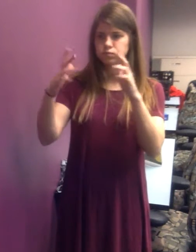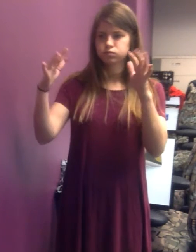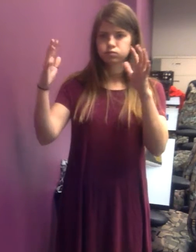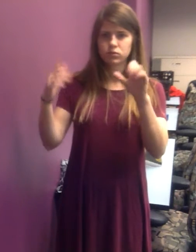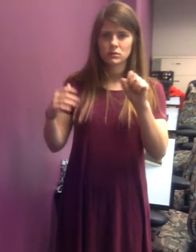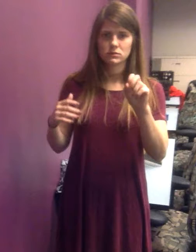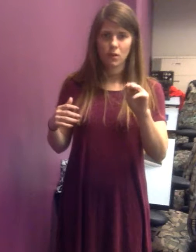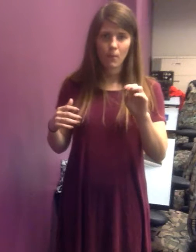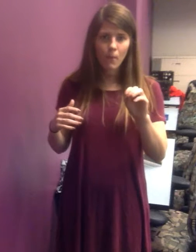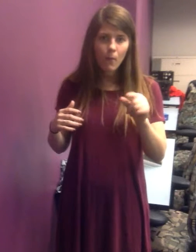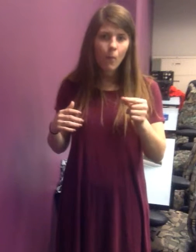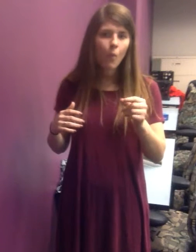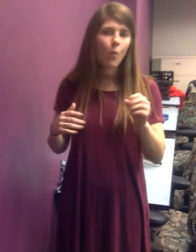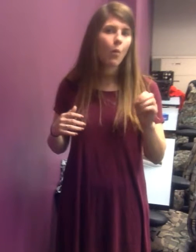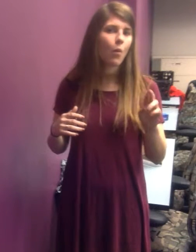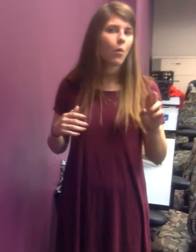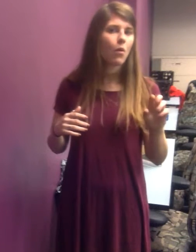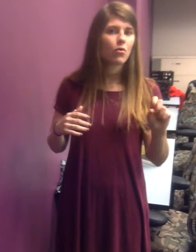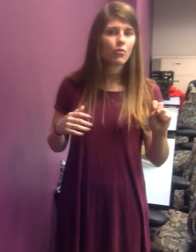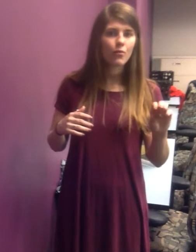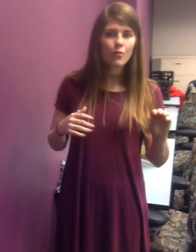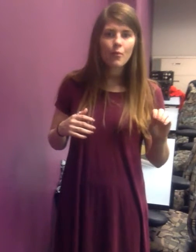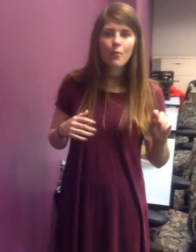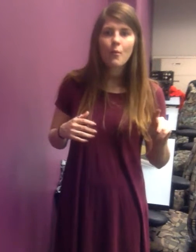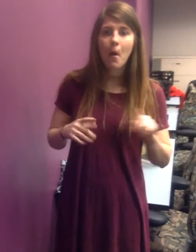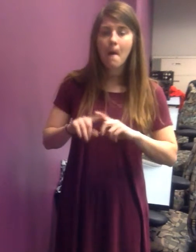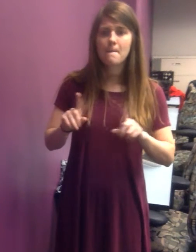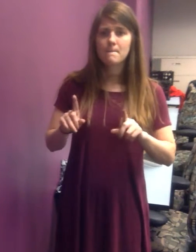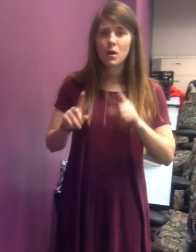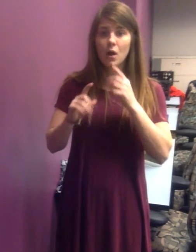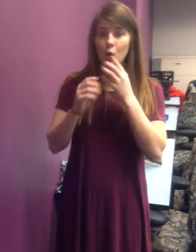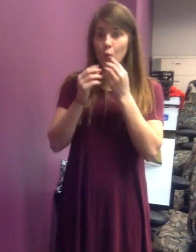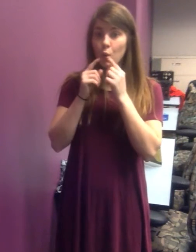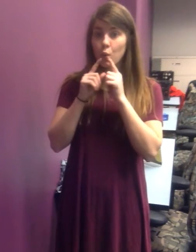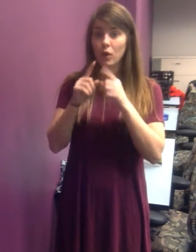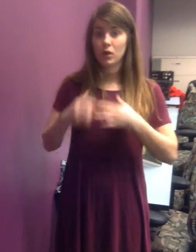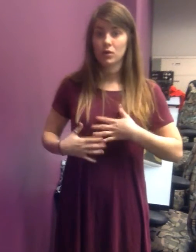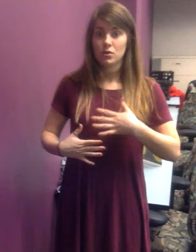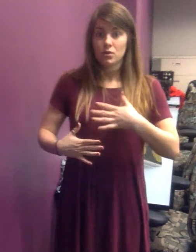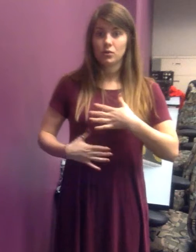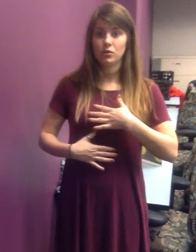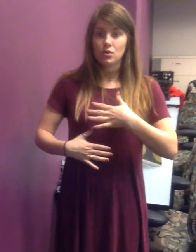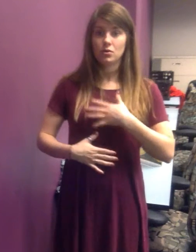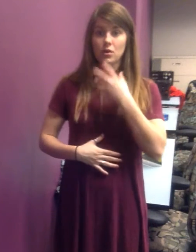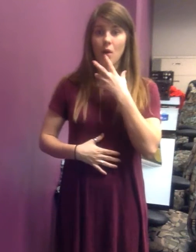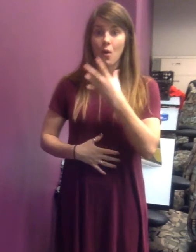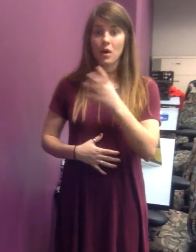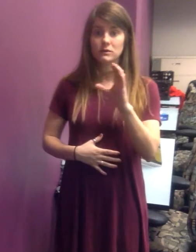issue and shut down new federal regulations. They call it pollution. We call it life. A lot of these